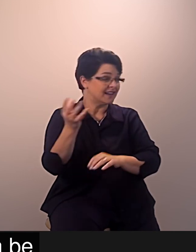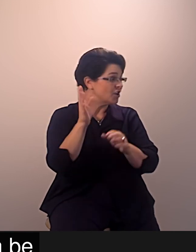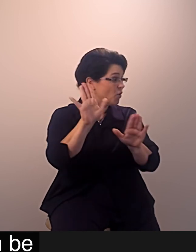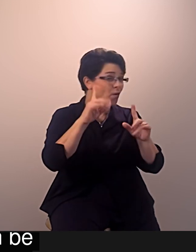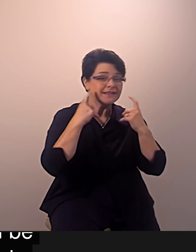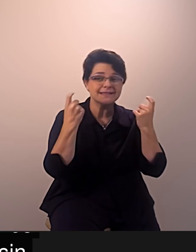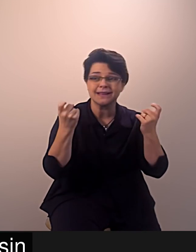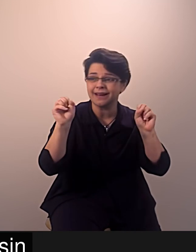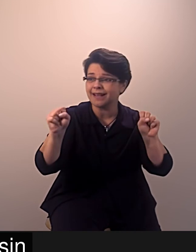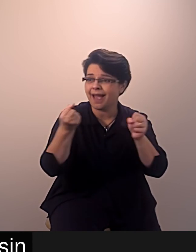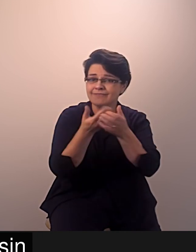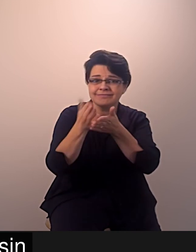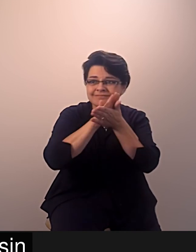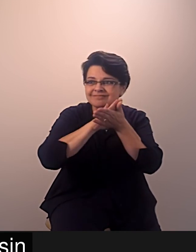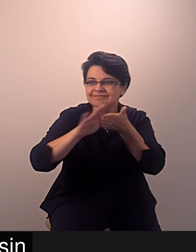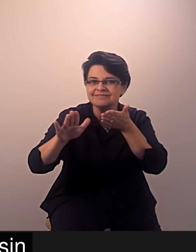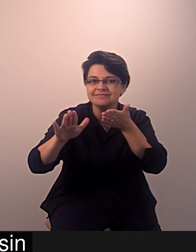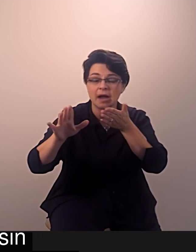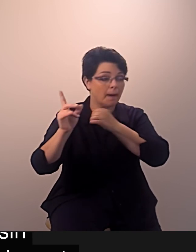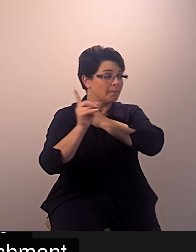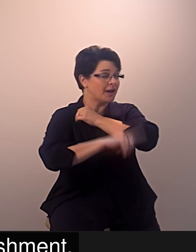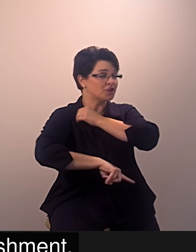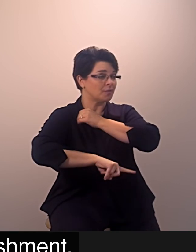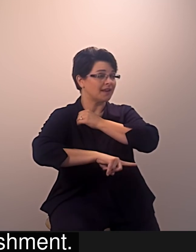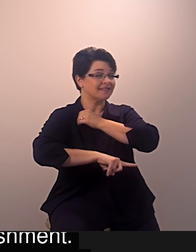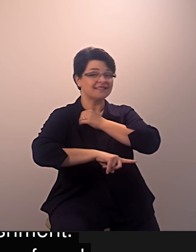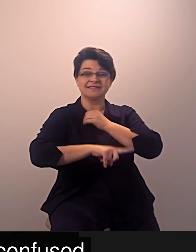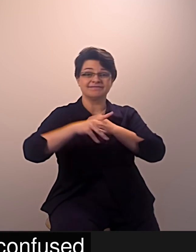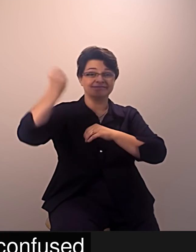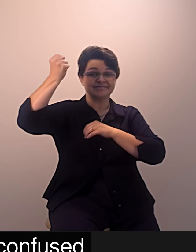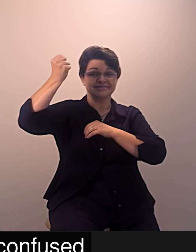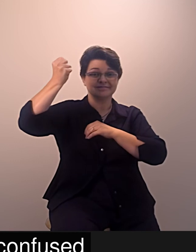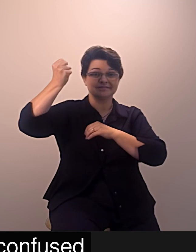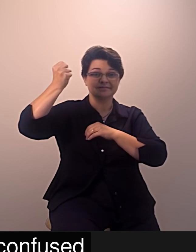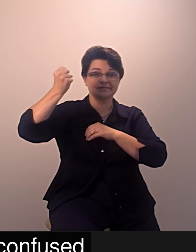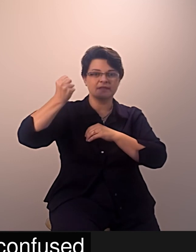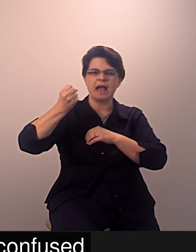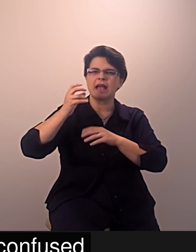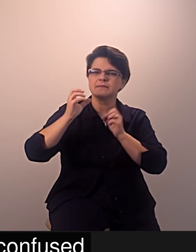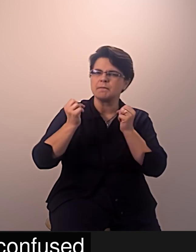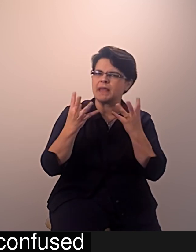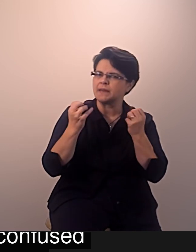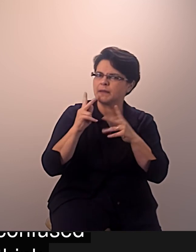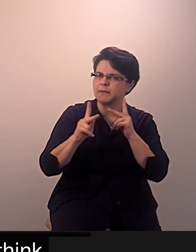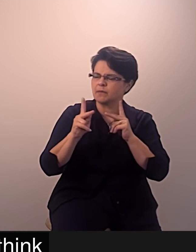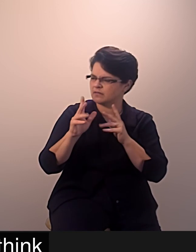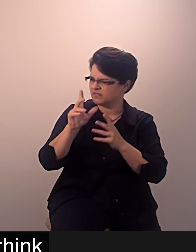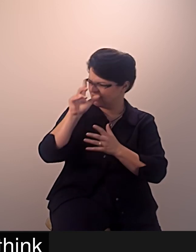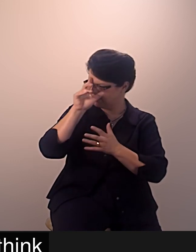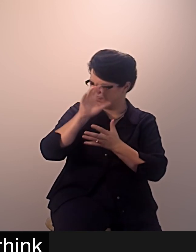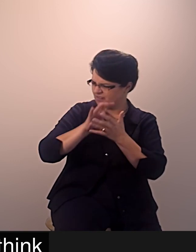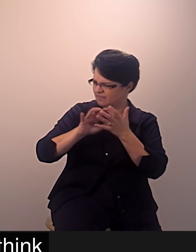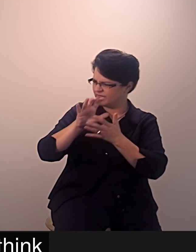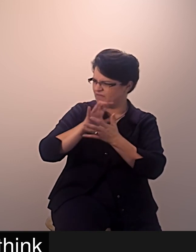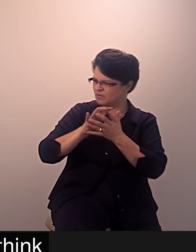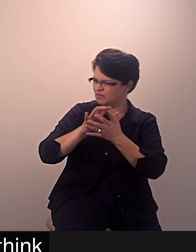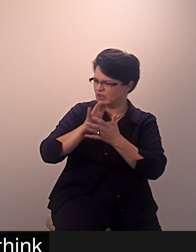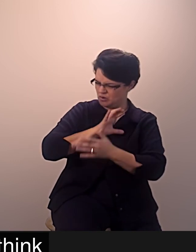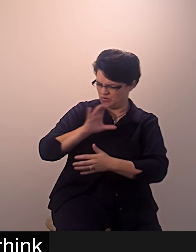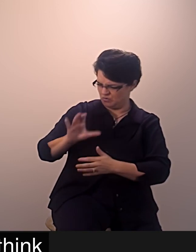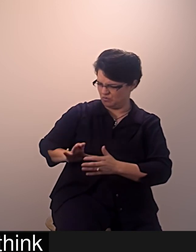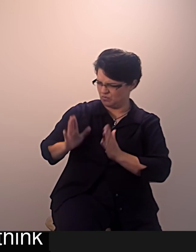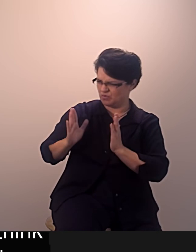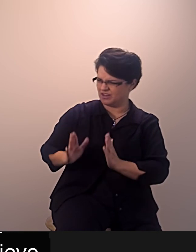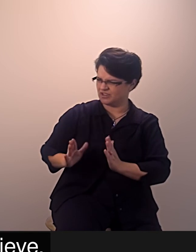punishment. Many people are confused by what they think Christians believe. To them it is a great